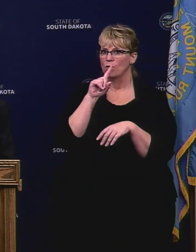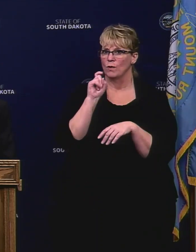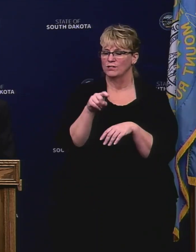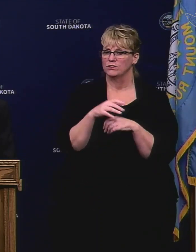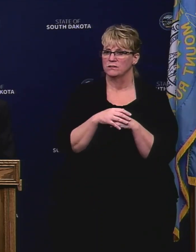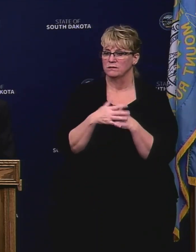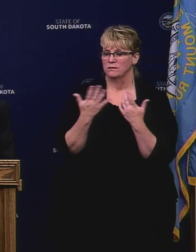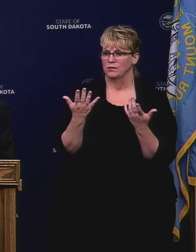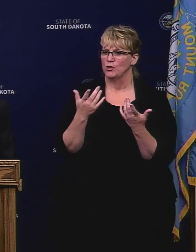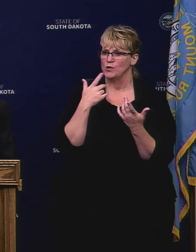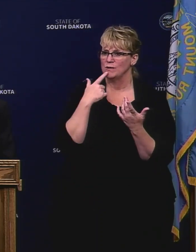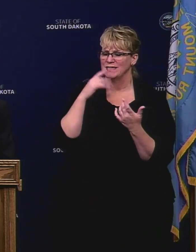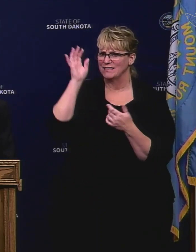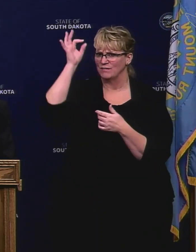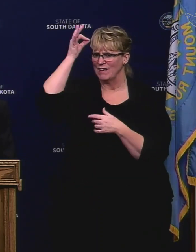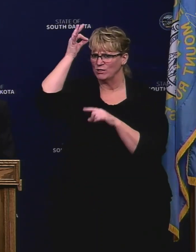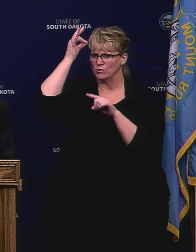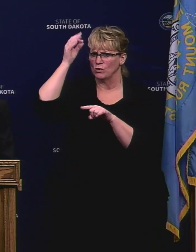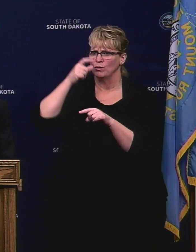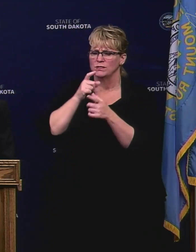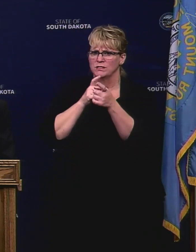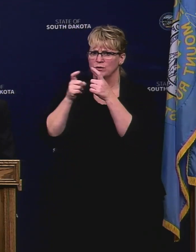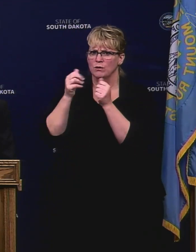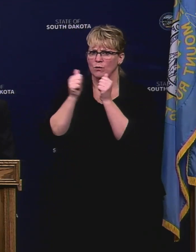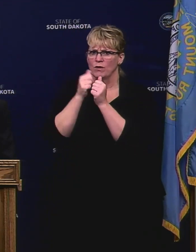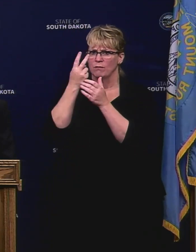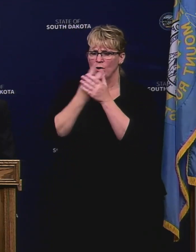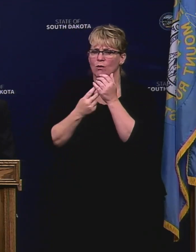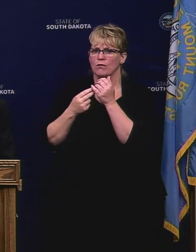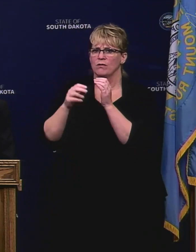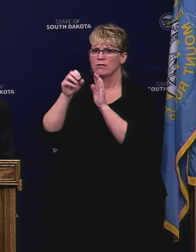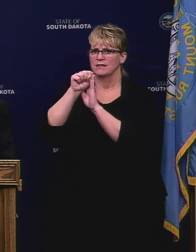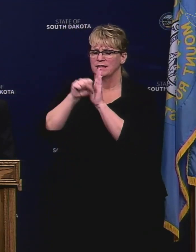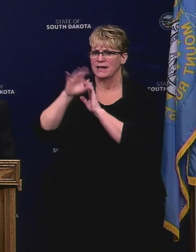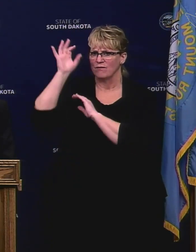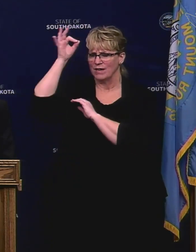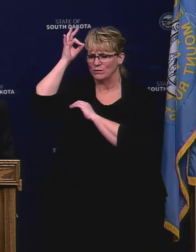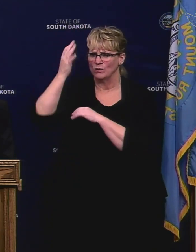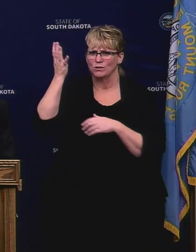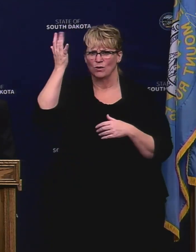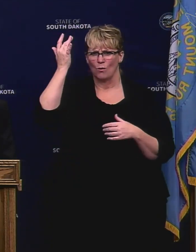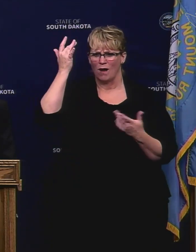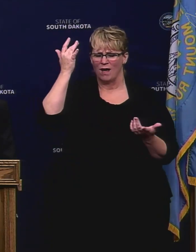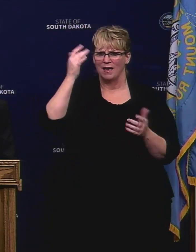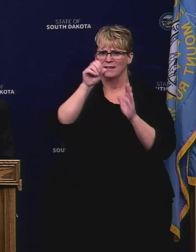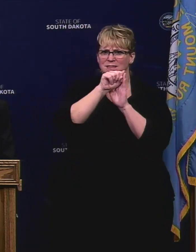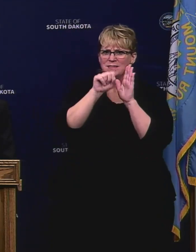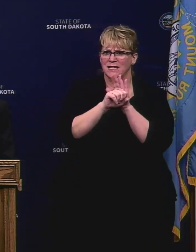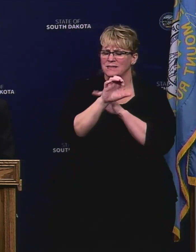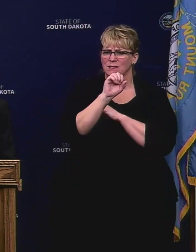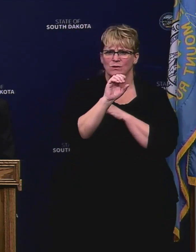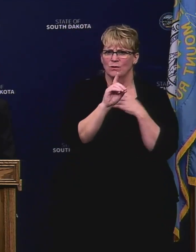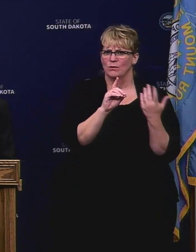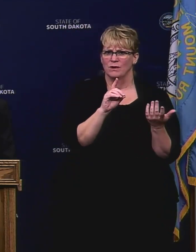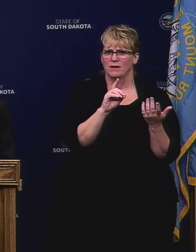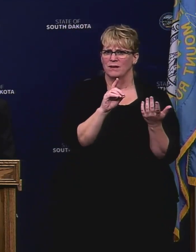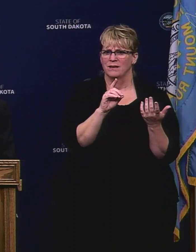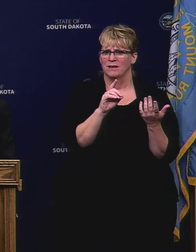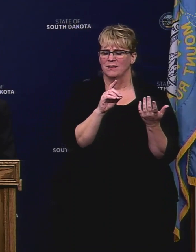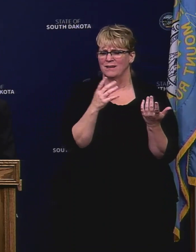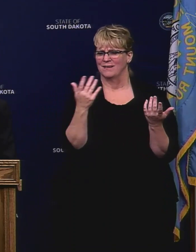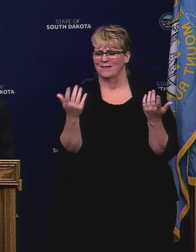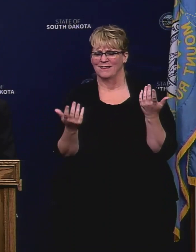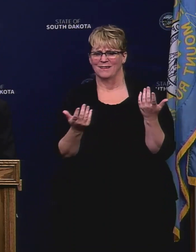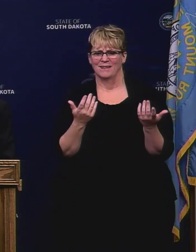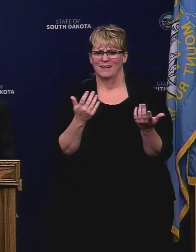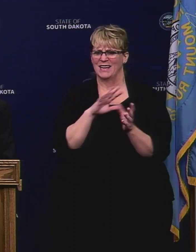like you just said, it's federal who's in control of both the state and federal highways. So why is the state of South Dakota